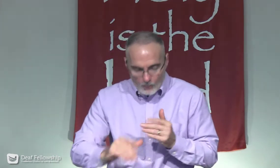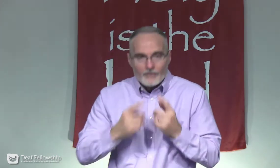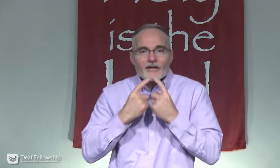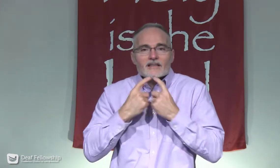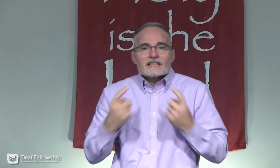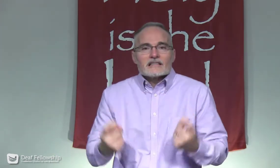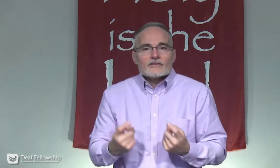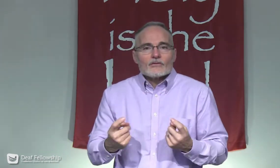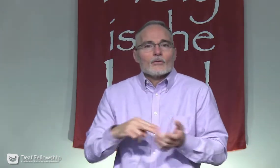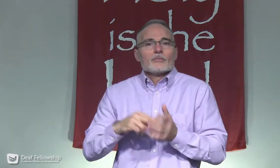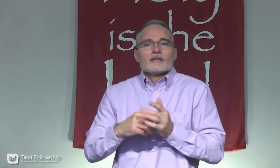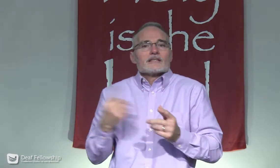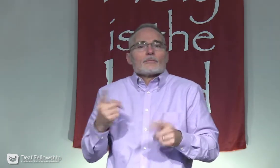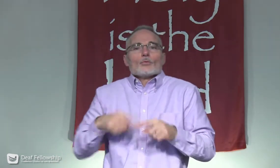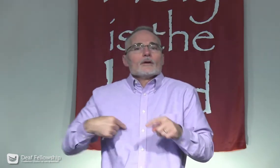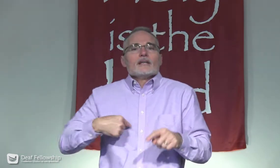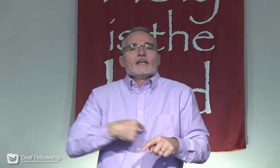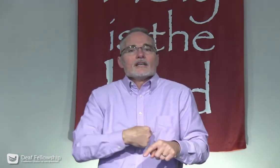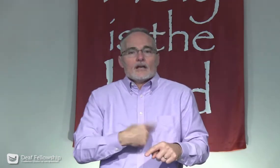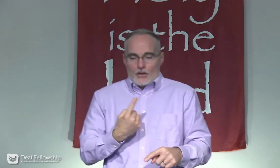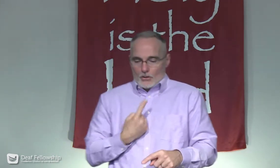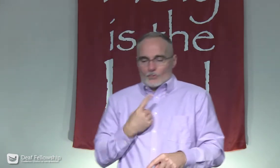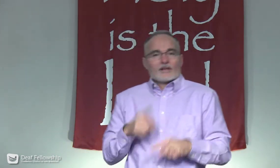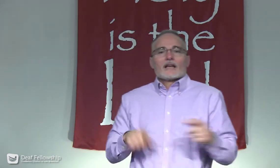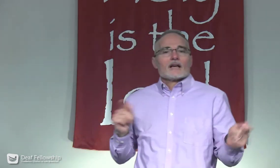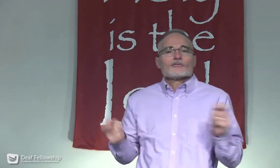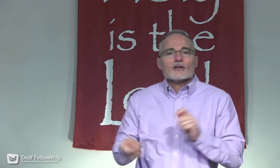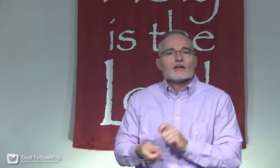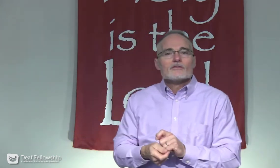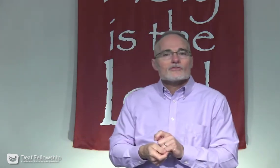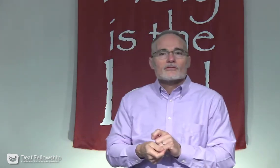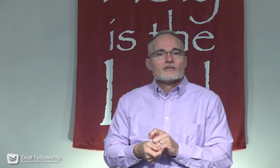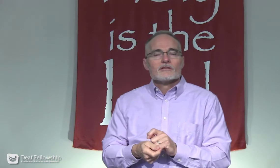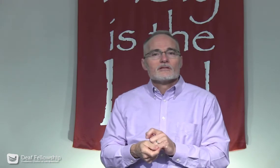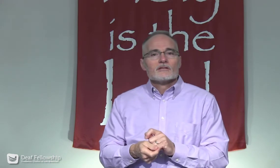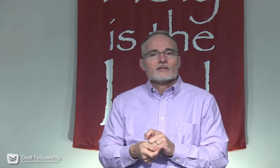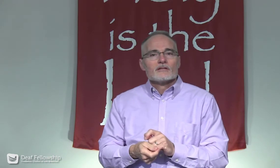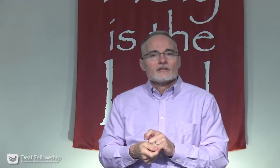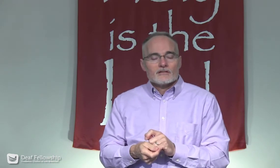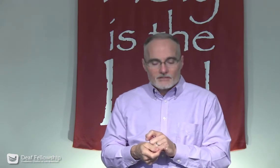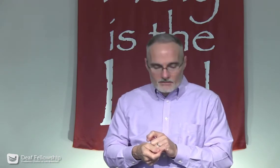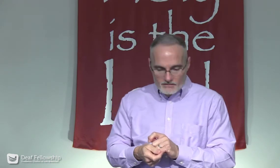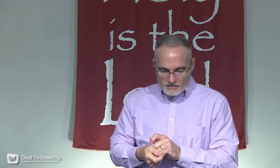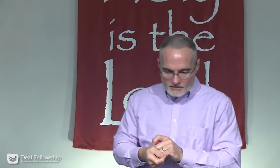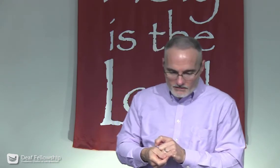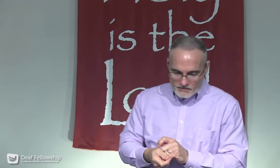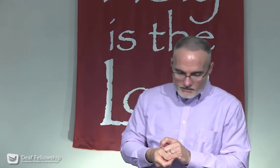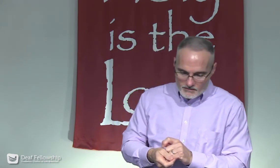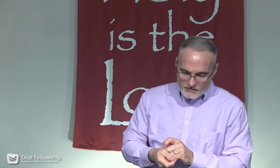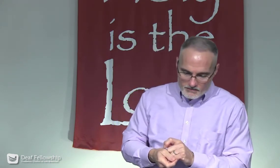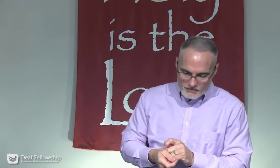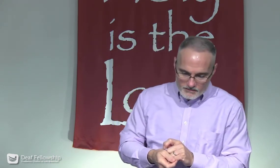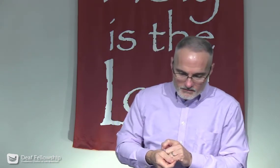Understanding our spiritual DNA, that we are born sinful, something that we alone cannot